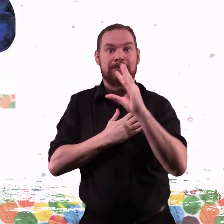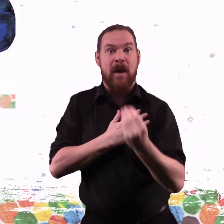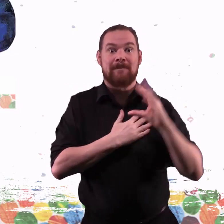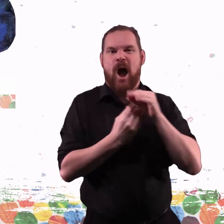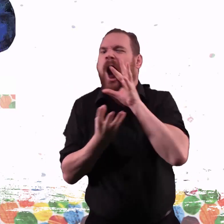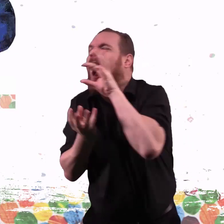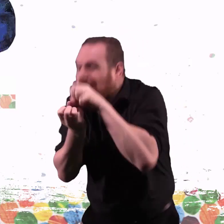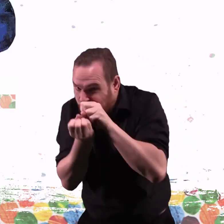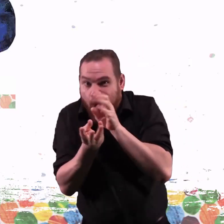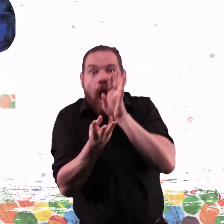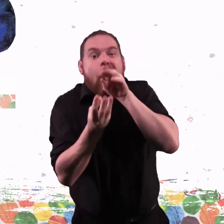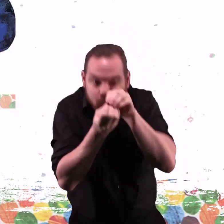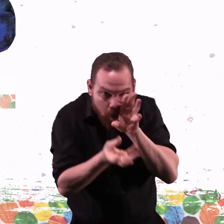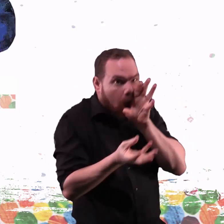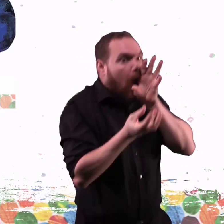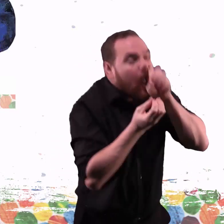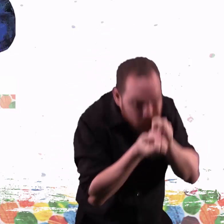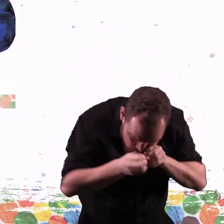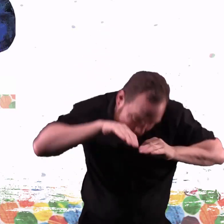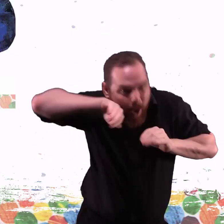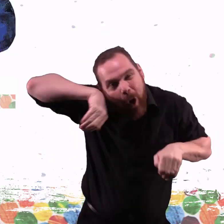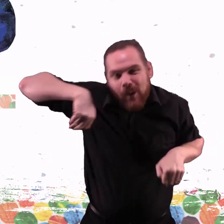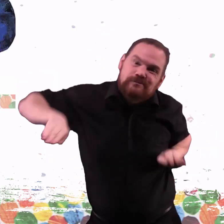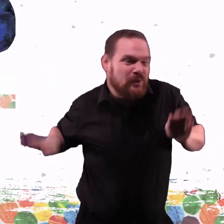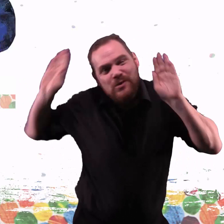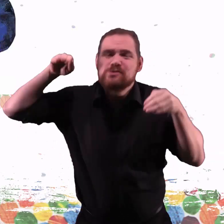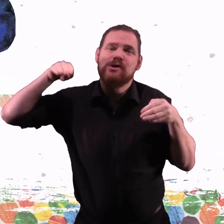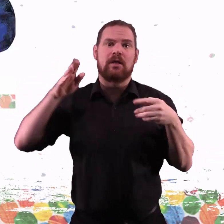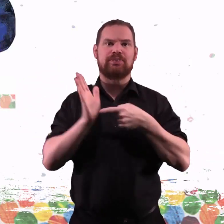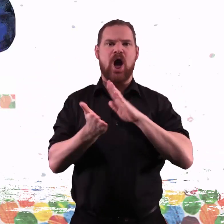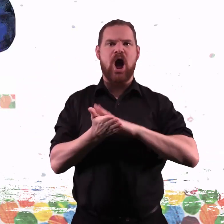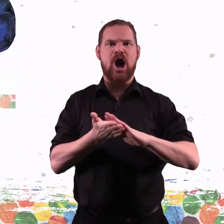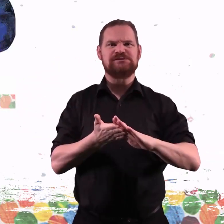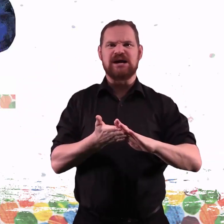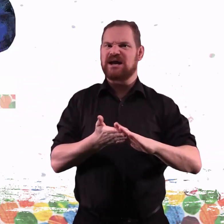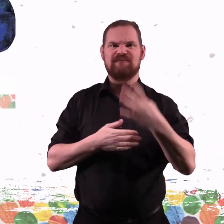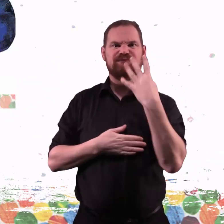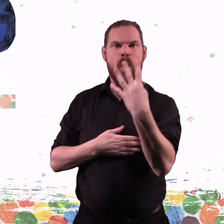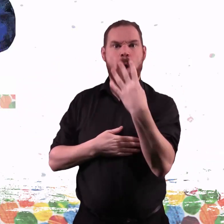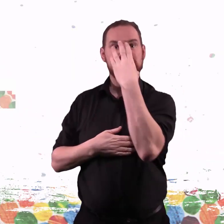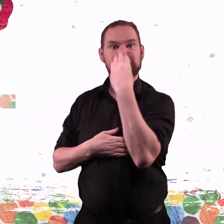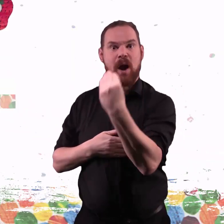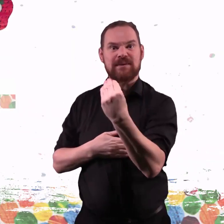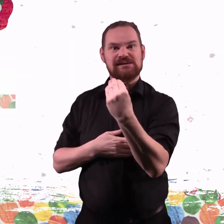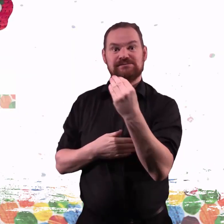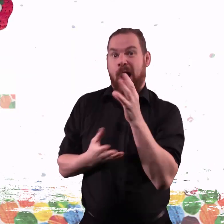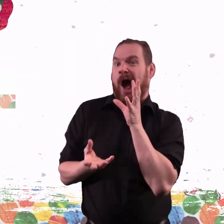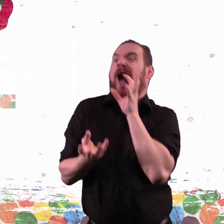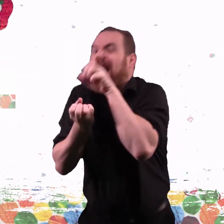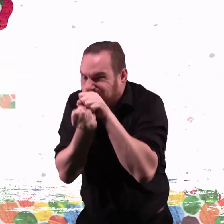plums. Om, om, om. But he was still hungry. On Thursday, he ate